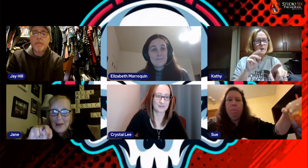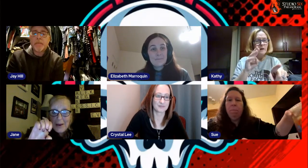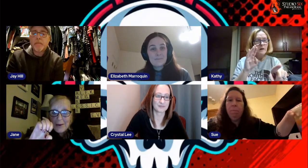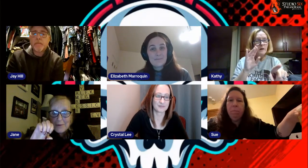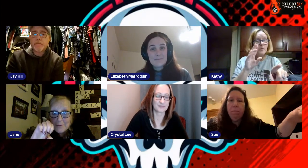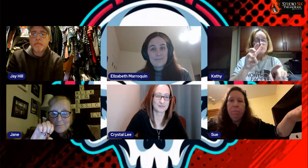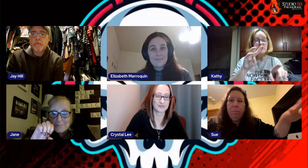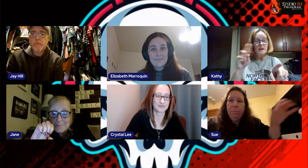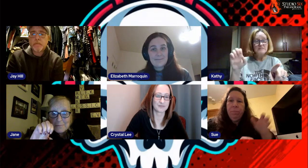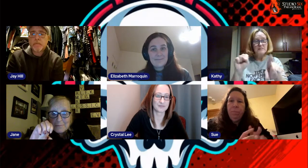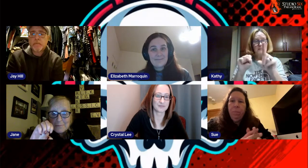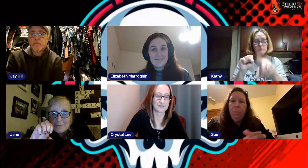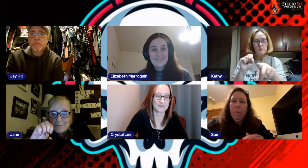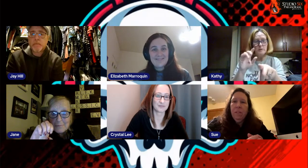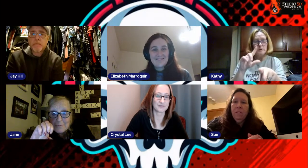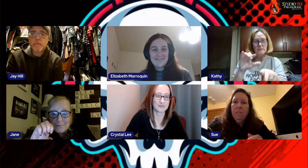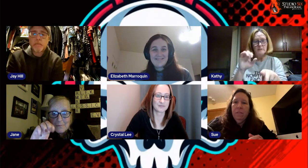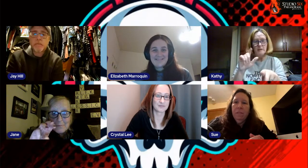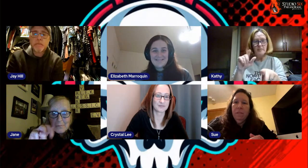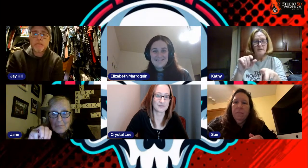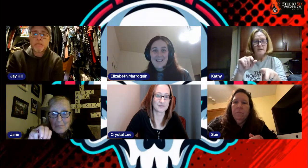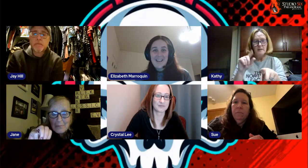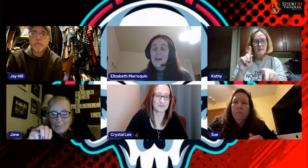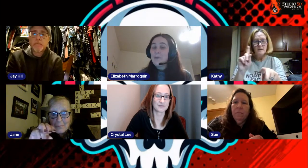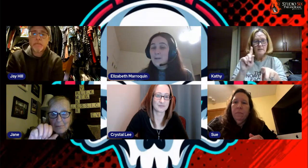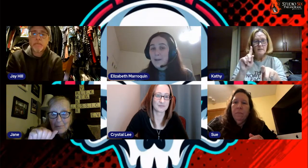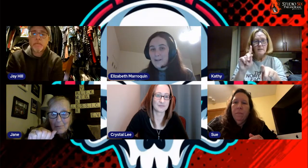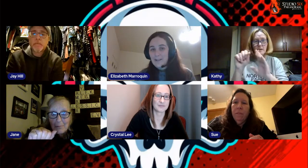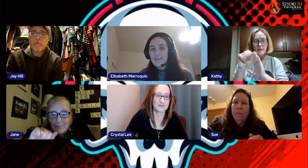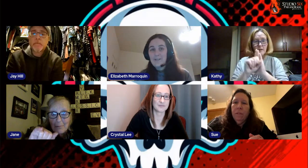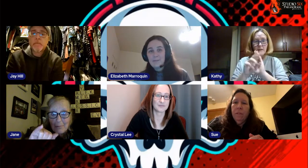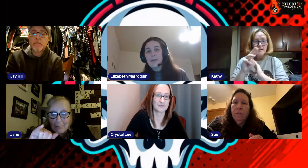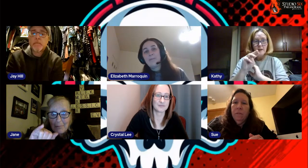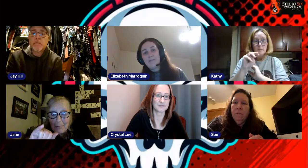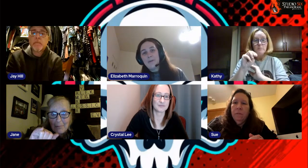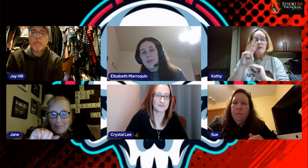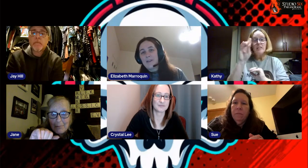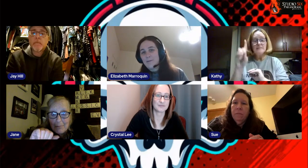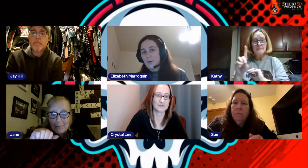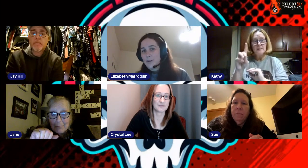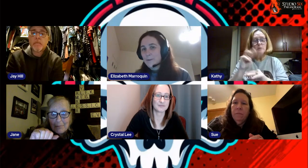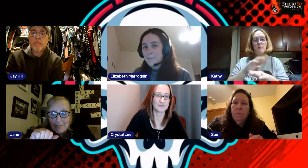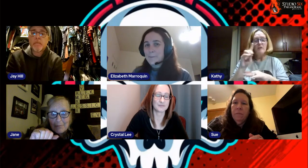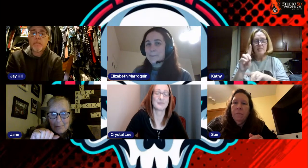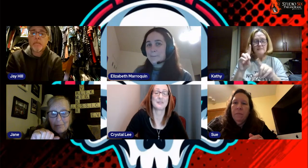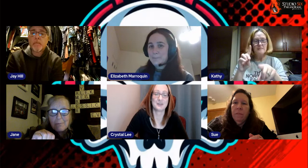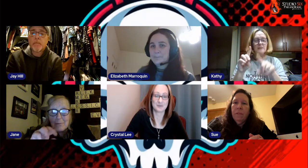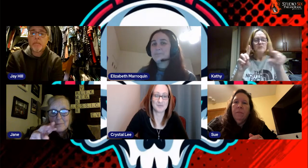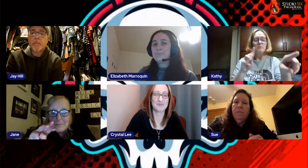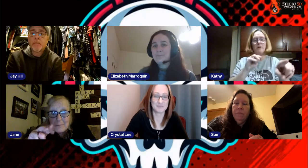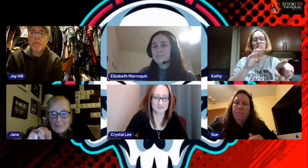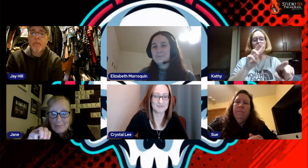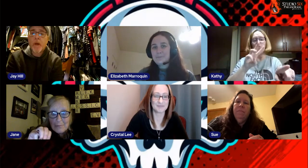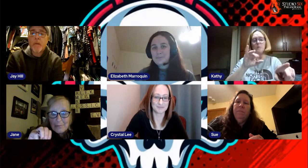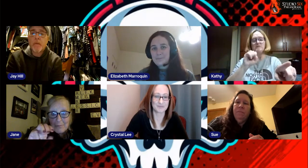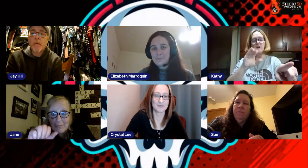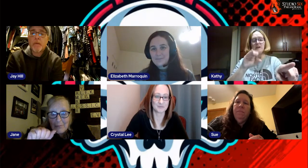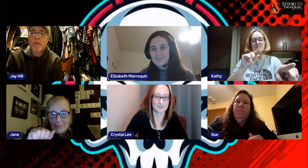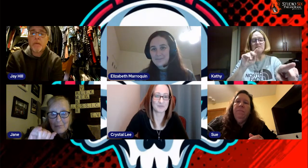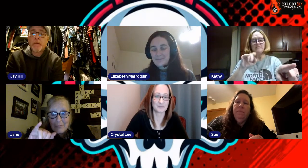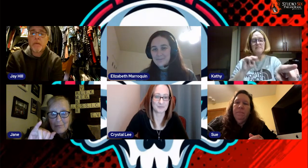Wisconsin. Wisconsin. Where are you, Lydia? I'm in Maryland, but I'm from California. Maryland. To Maryland